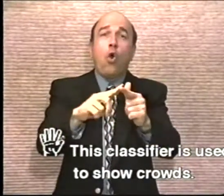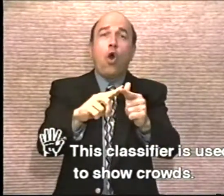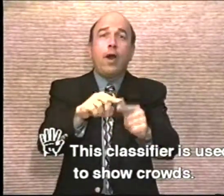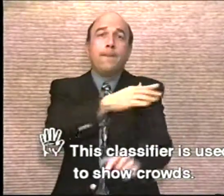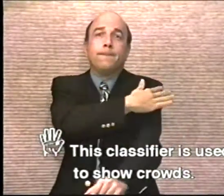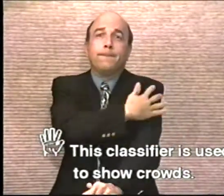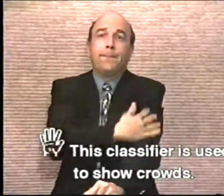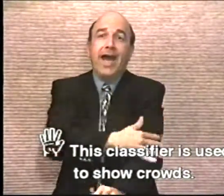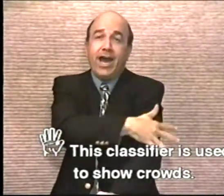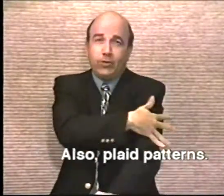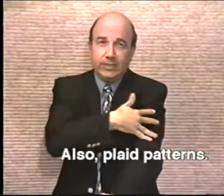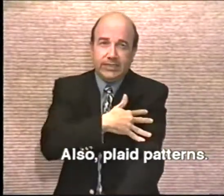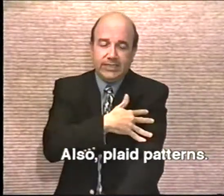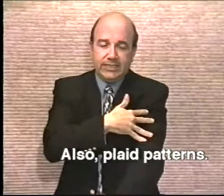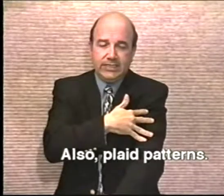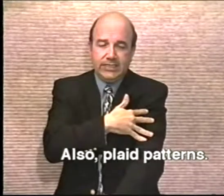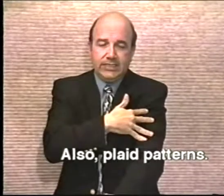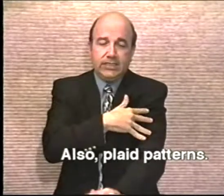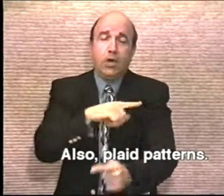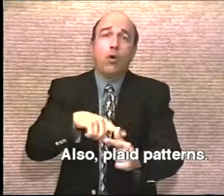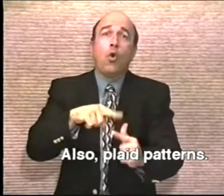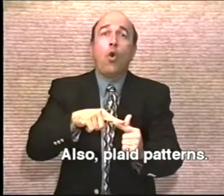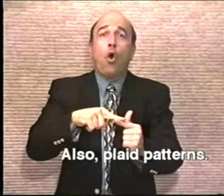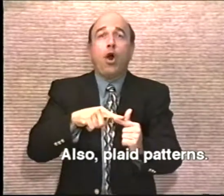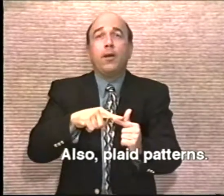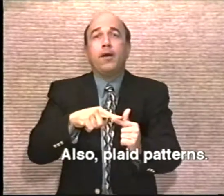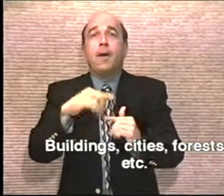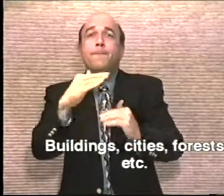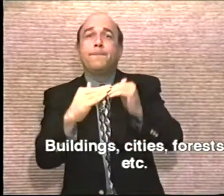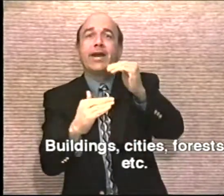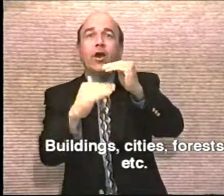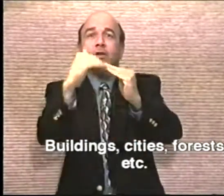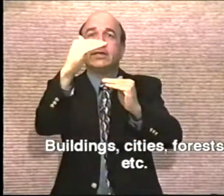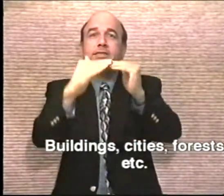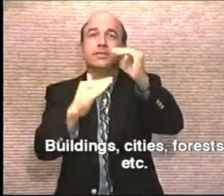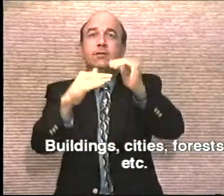or pattern, or building,